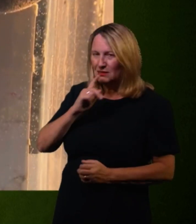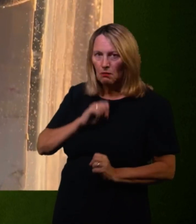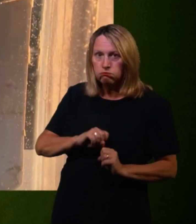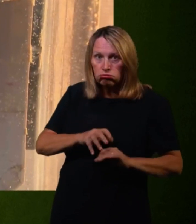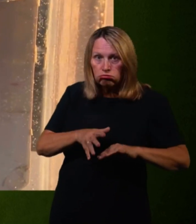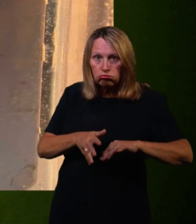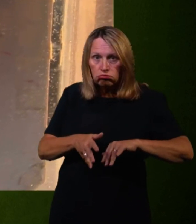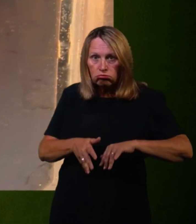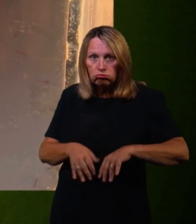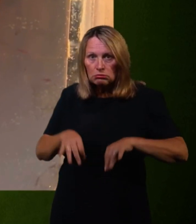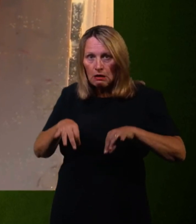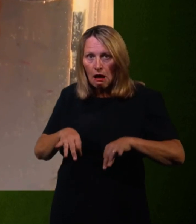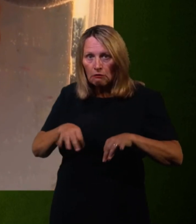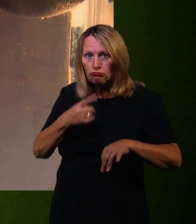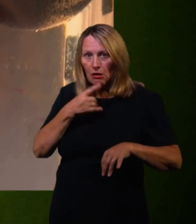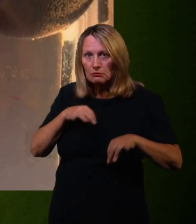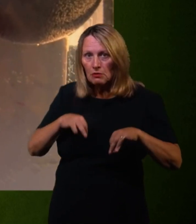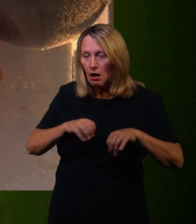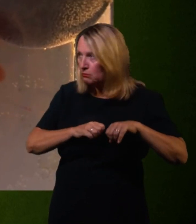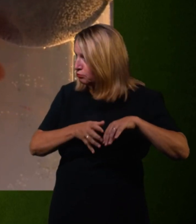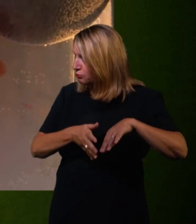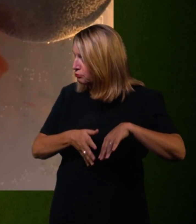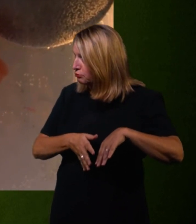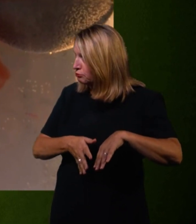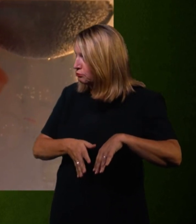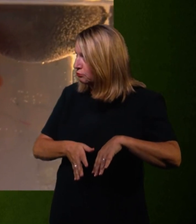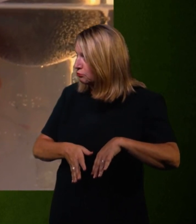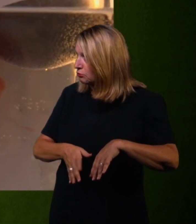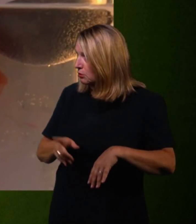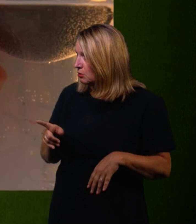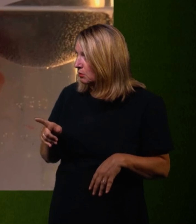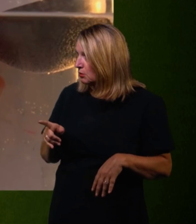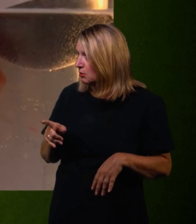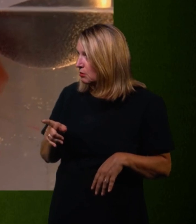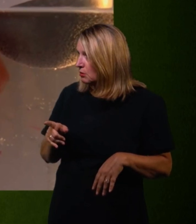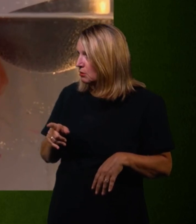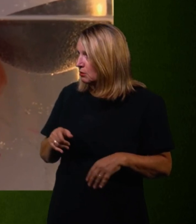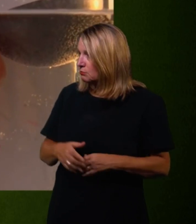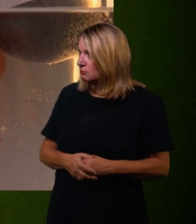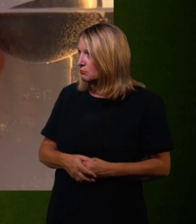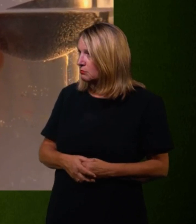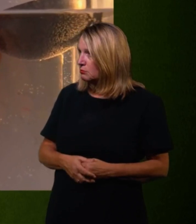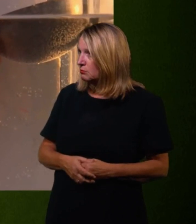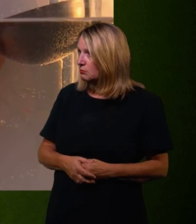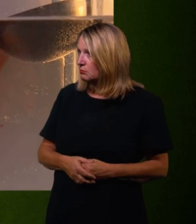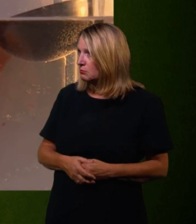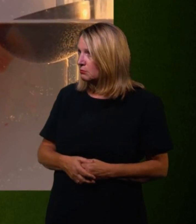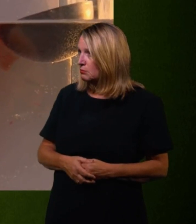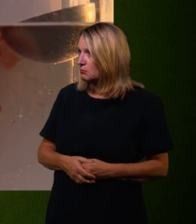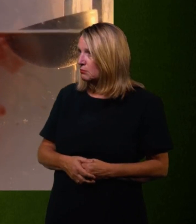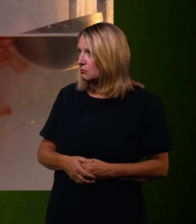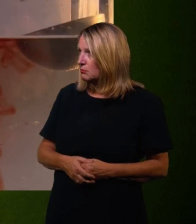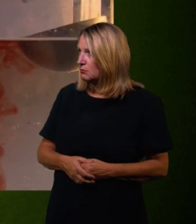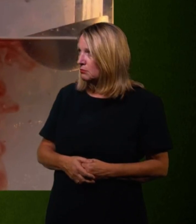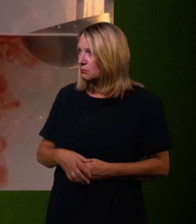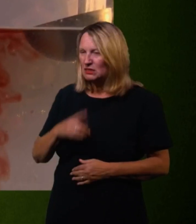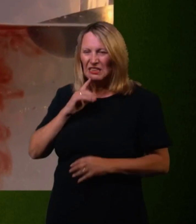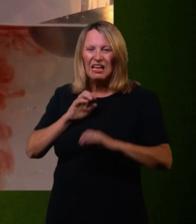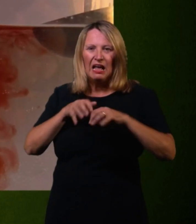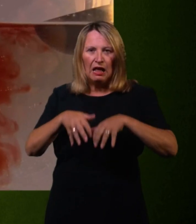that dye pouring out. We're just going to trickle a little bit more water there. And what you should see